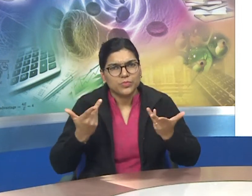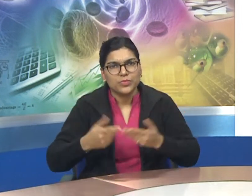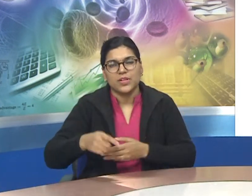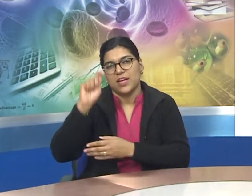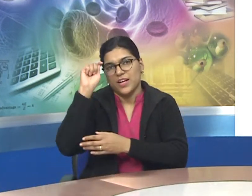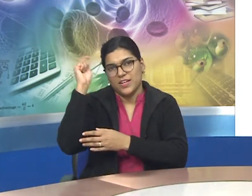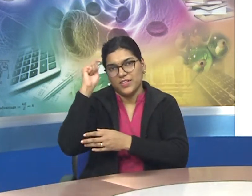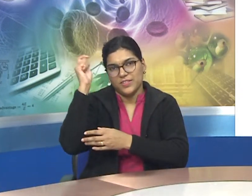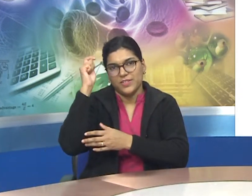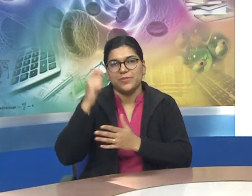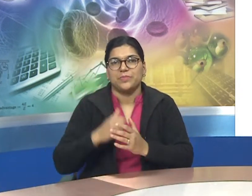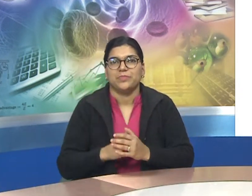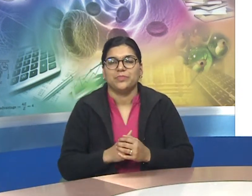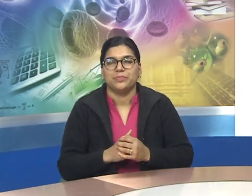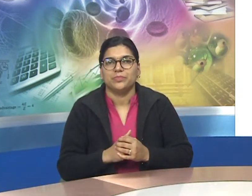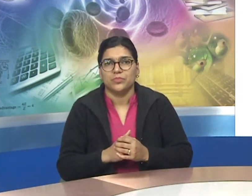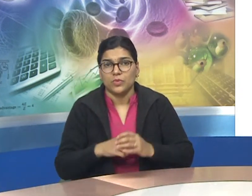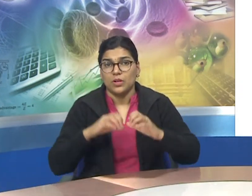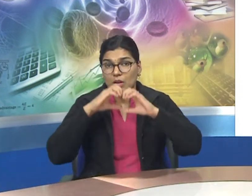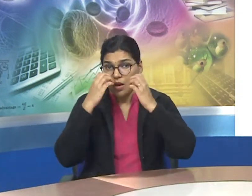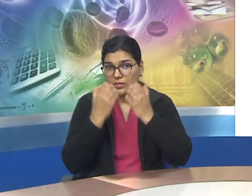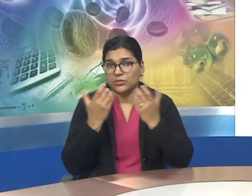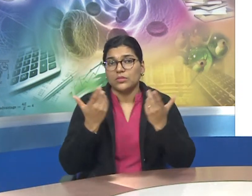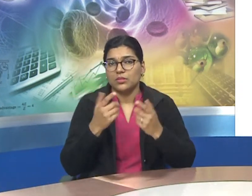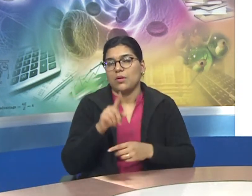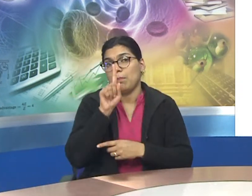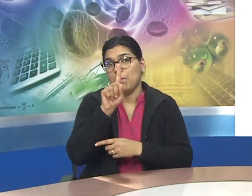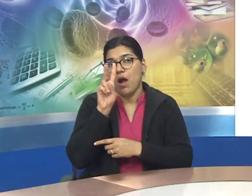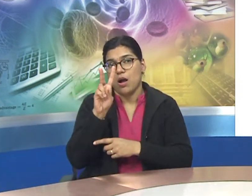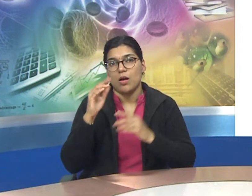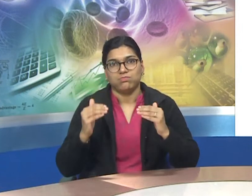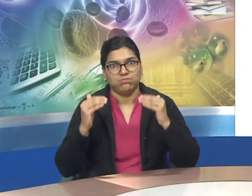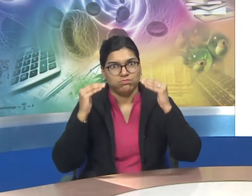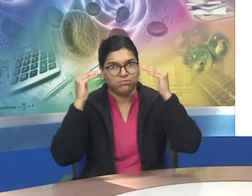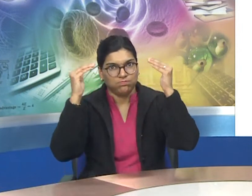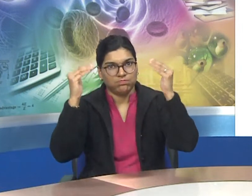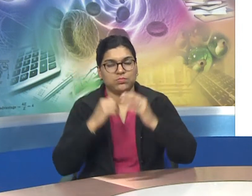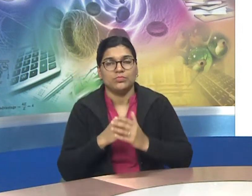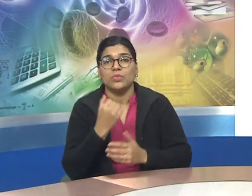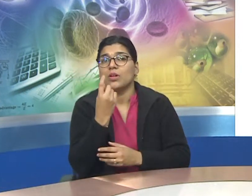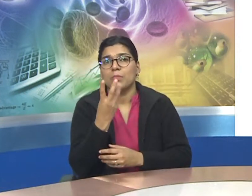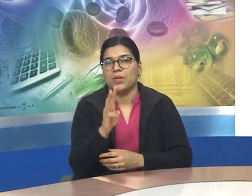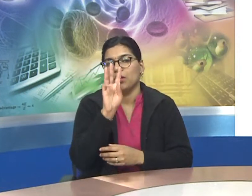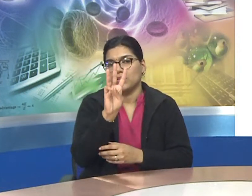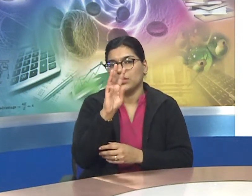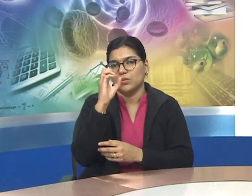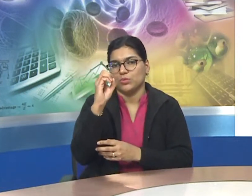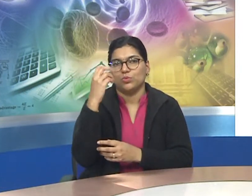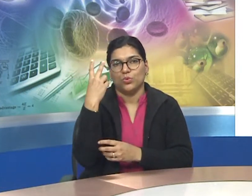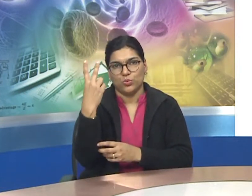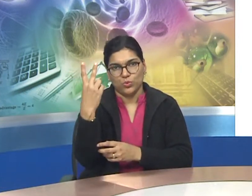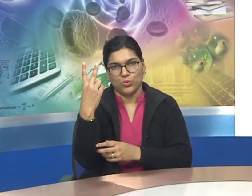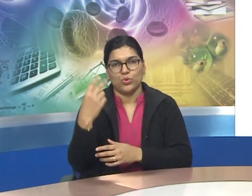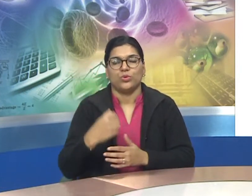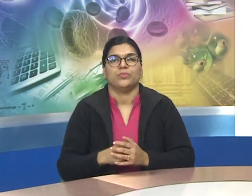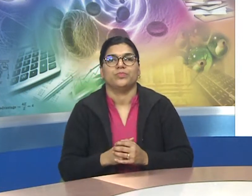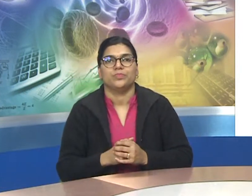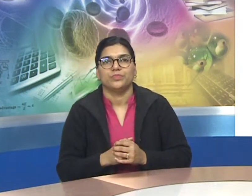This is English subject for senior secondary level. Code number